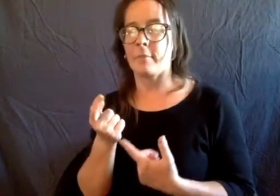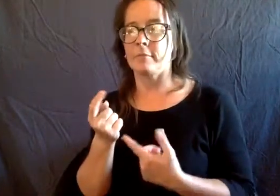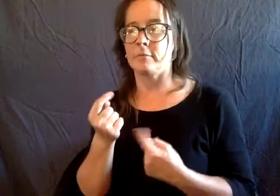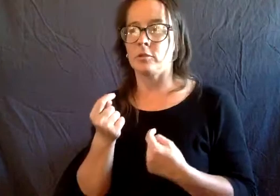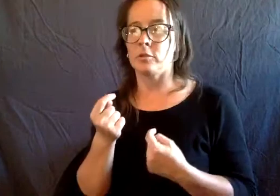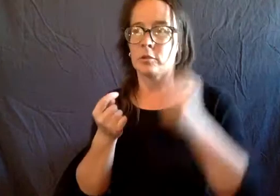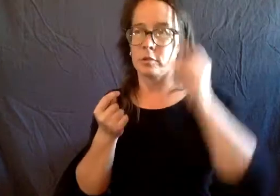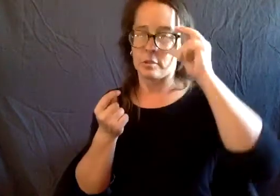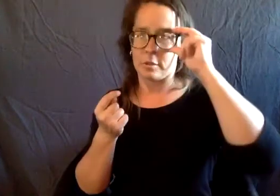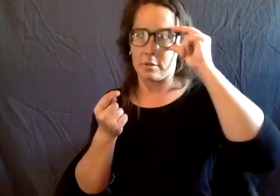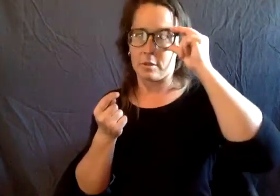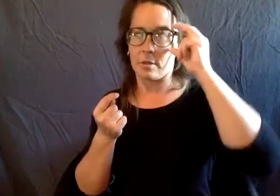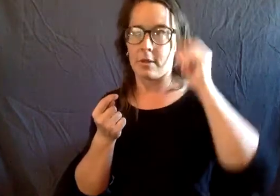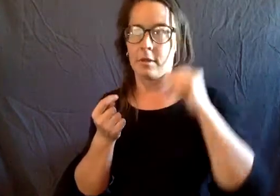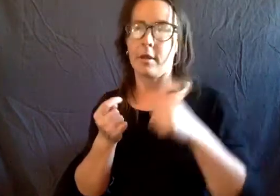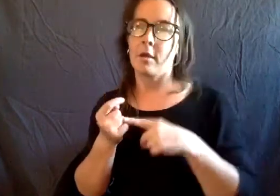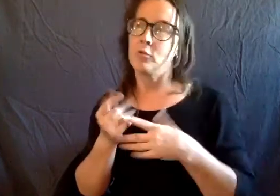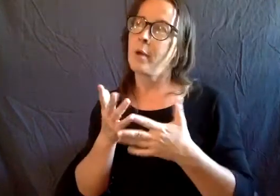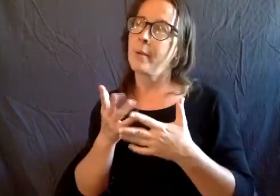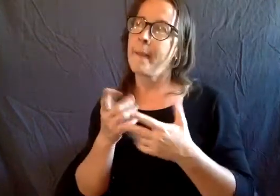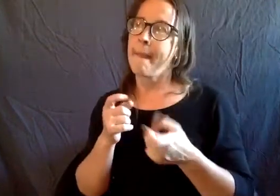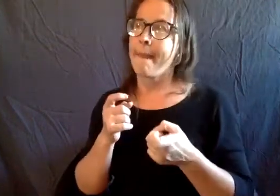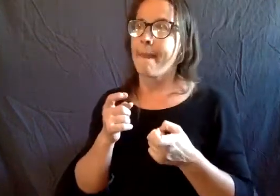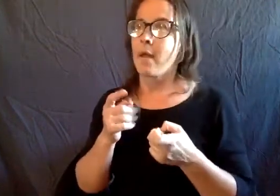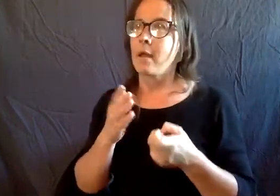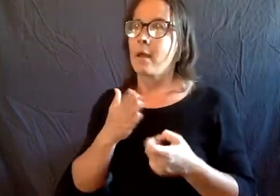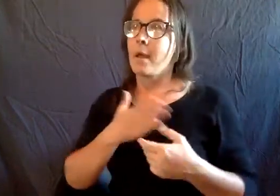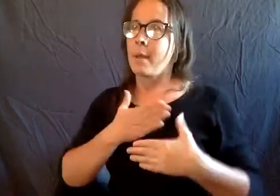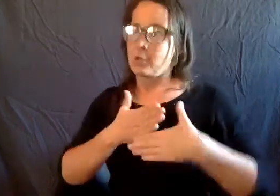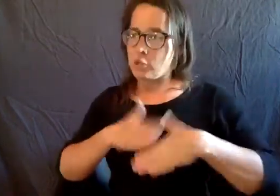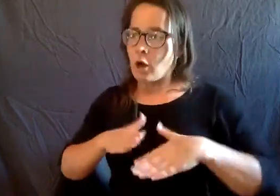going to try and weave the participation component into my share.